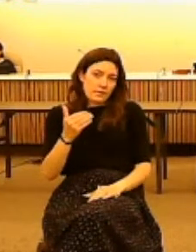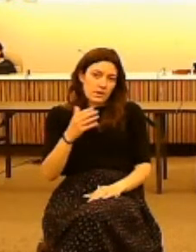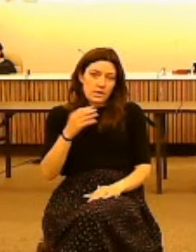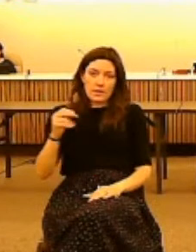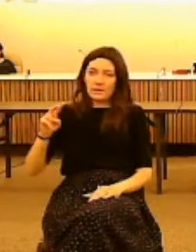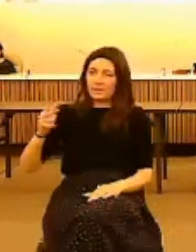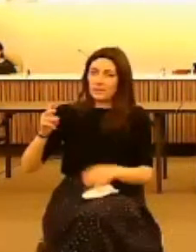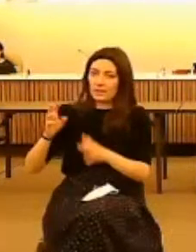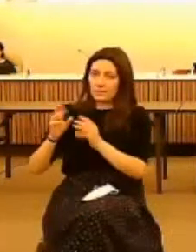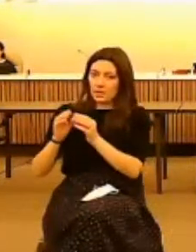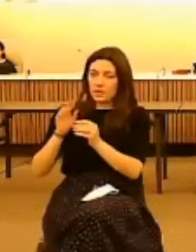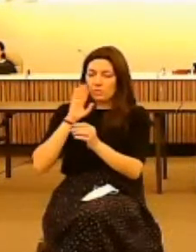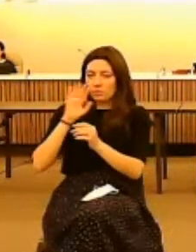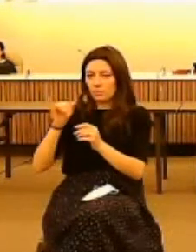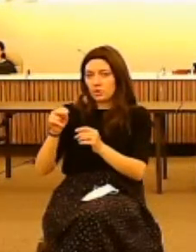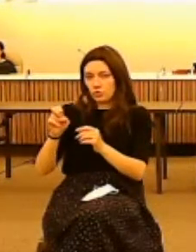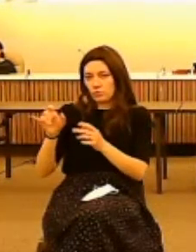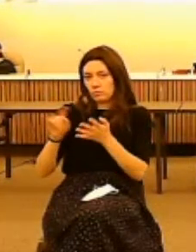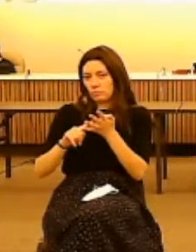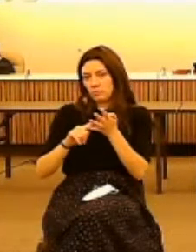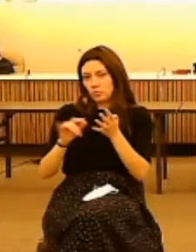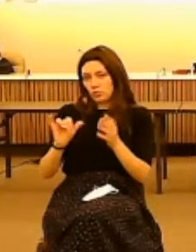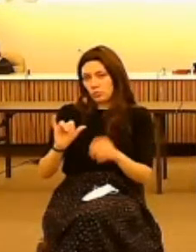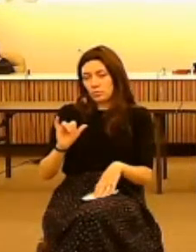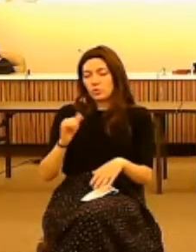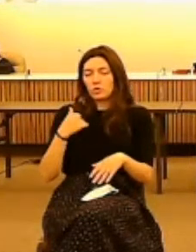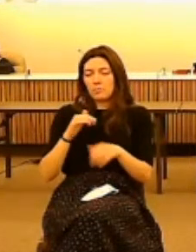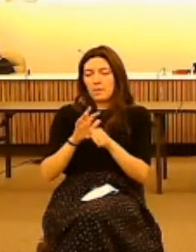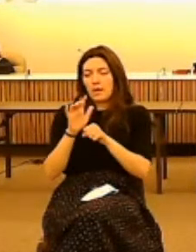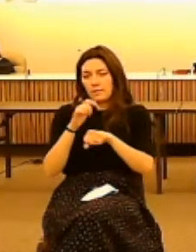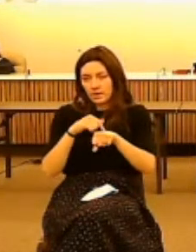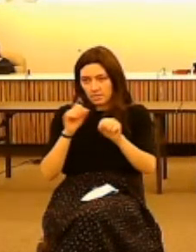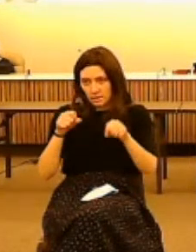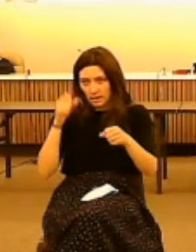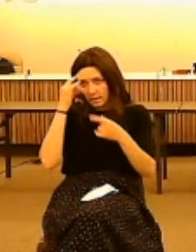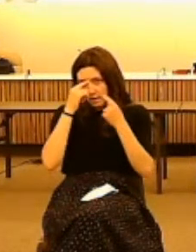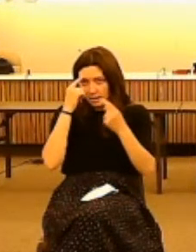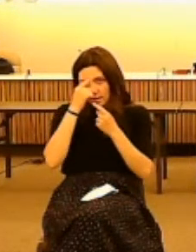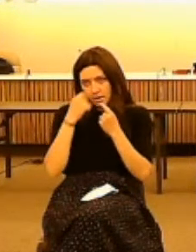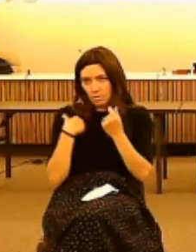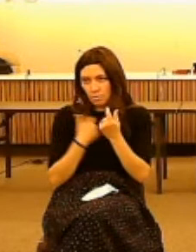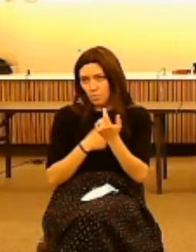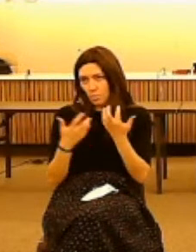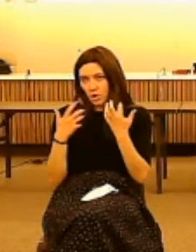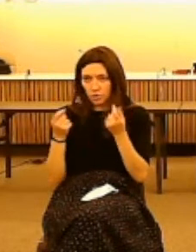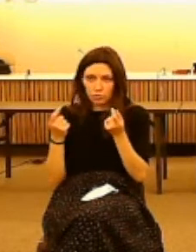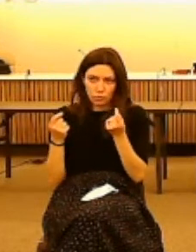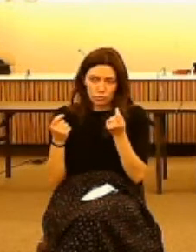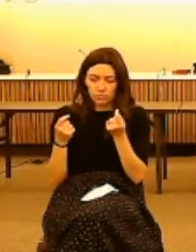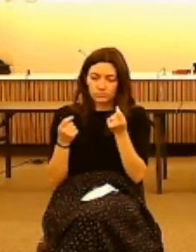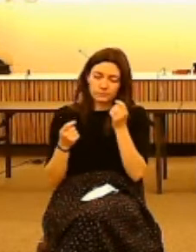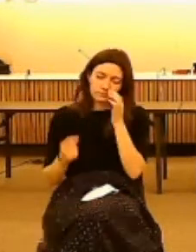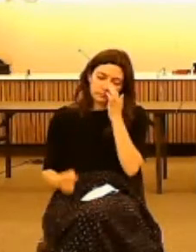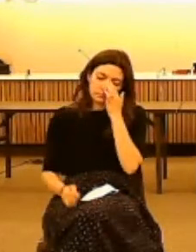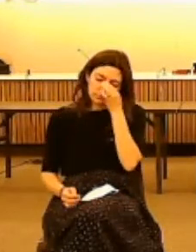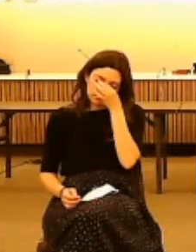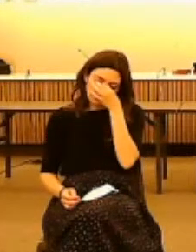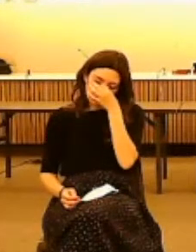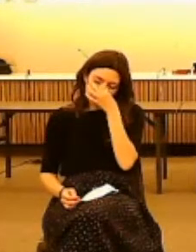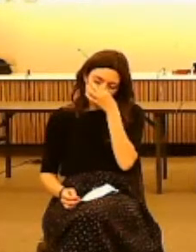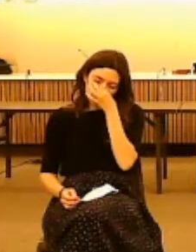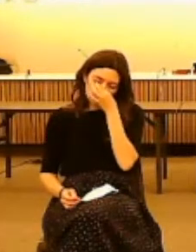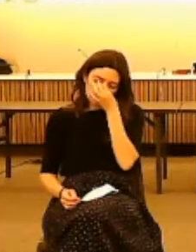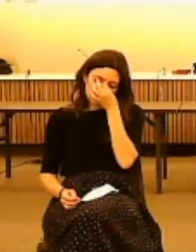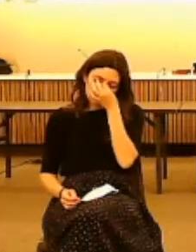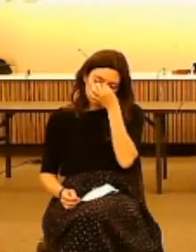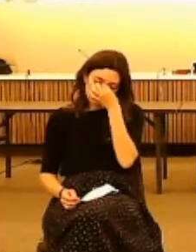that decision. So again, we have time to think about which way we want to go. If we decide one solution is better than